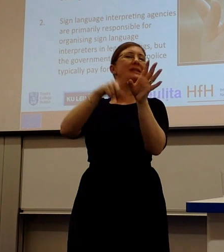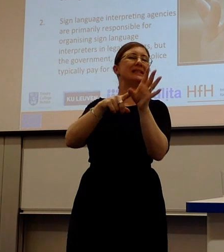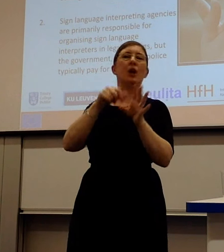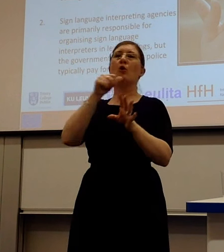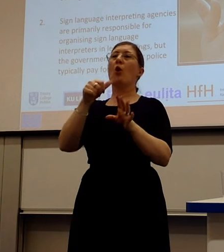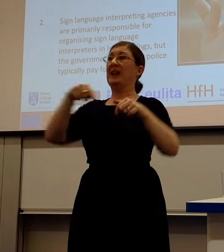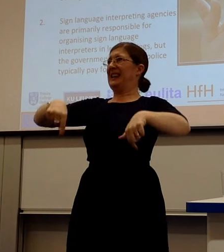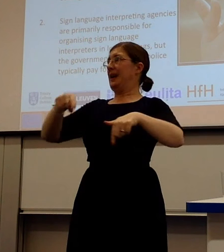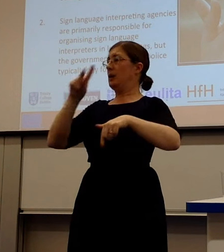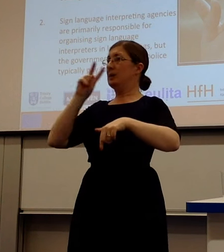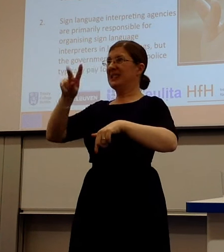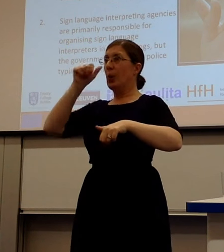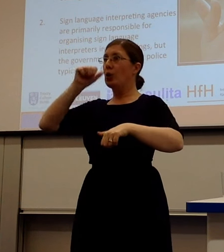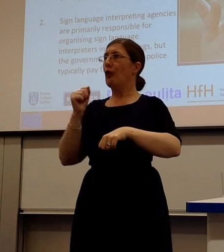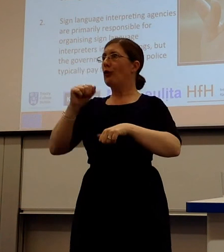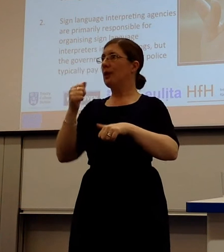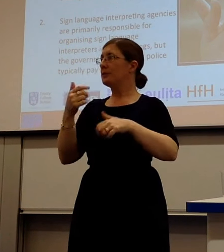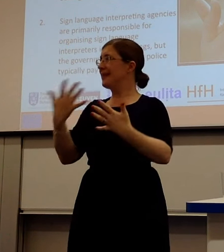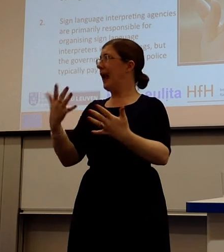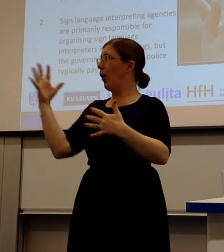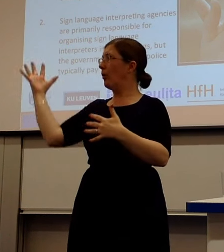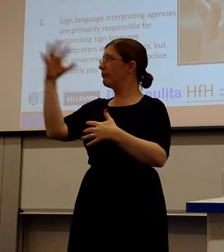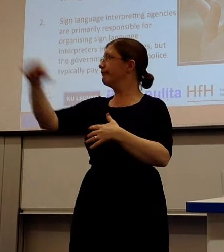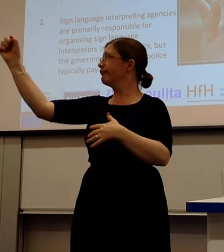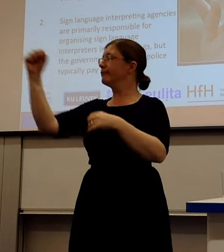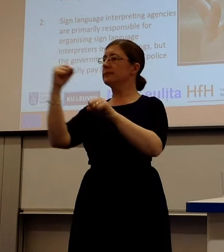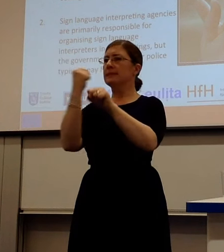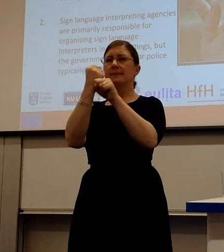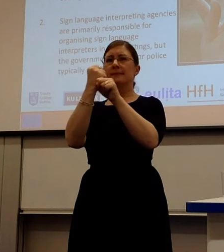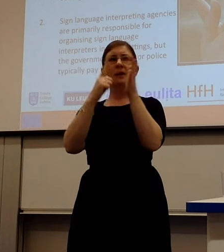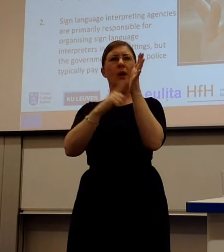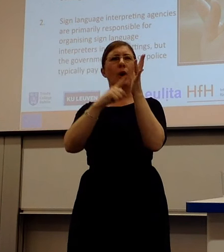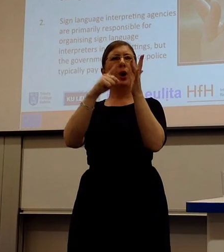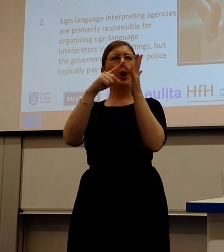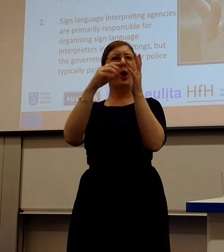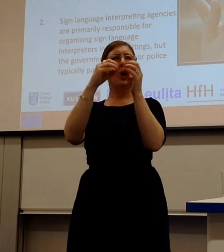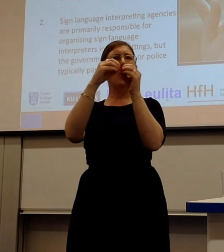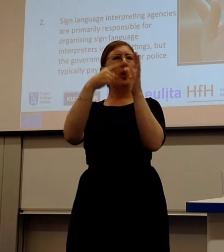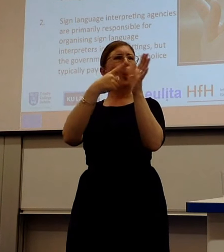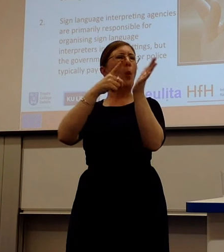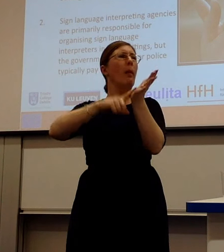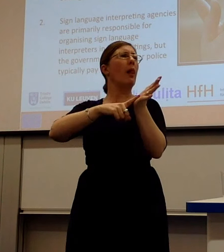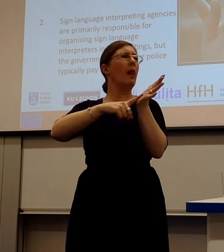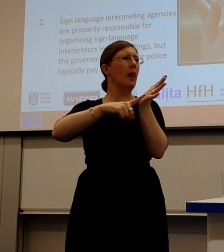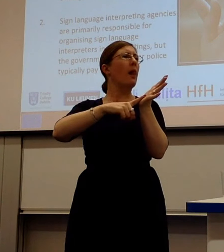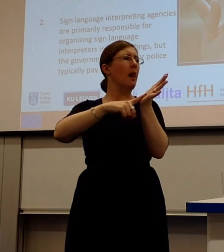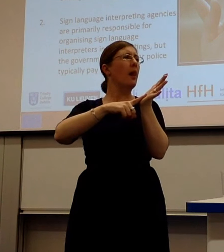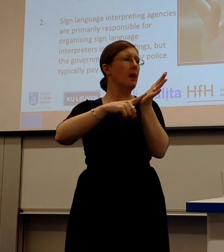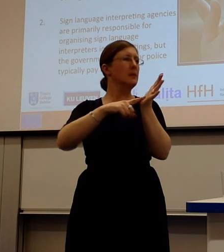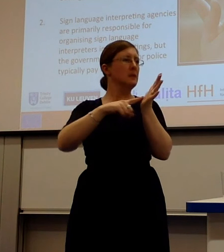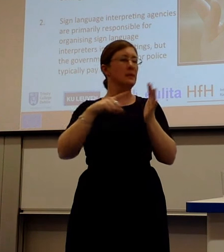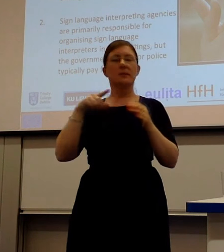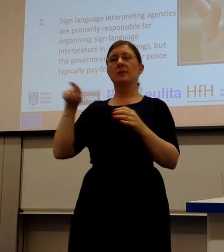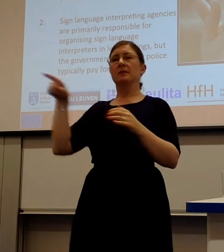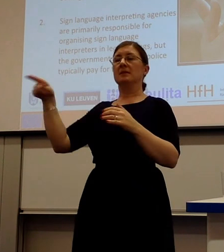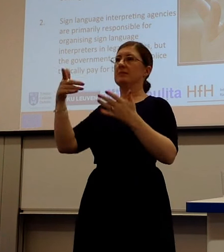Interpreting Association or an agency. And I know you know that in Scotland it's been global who's got the contract for